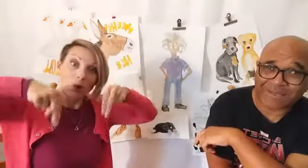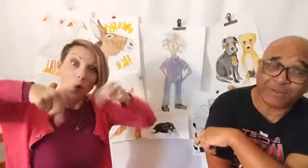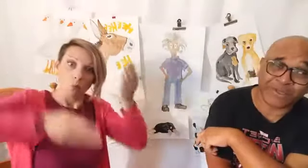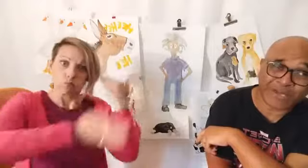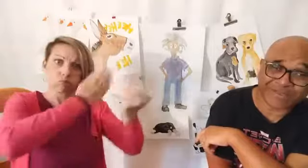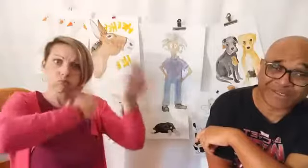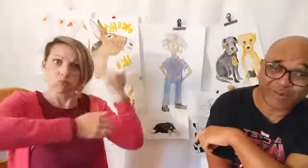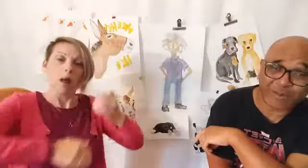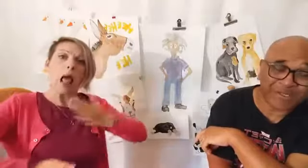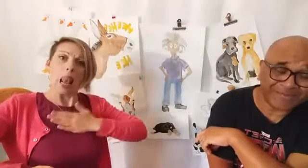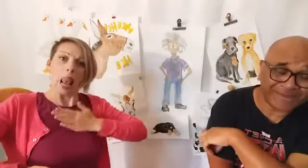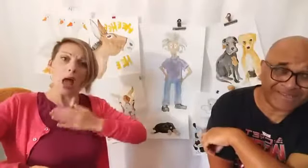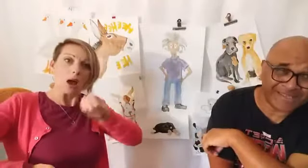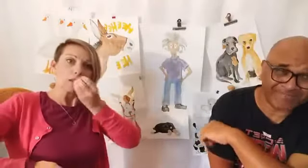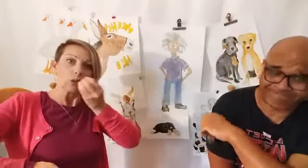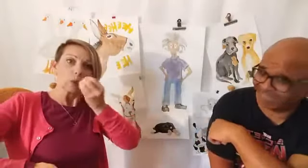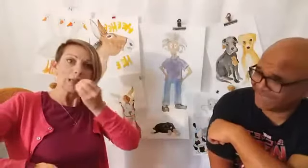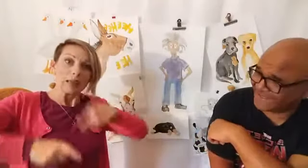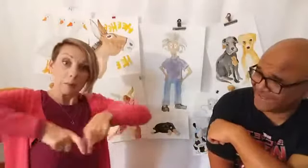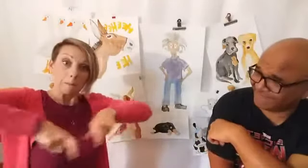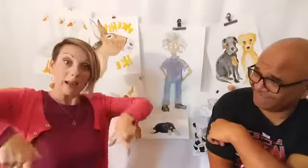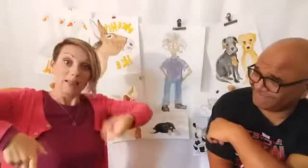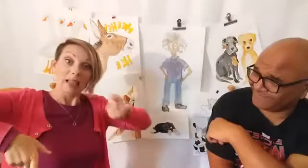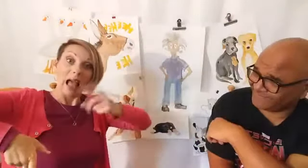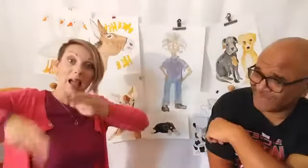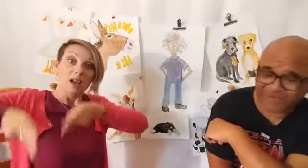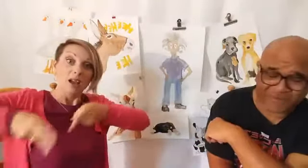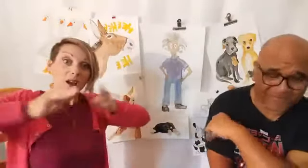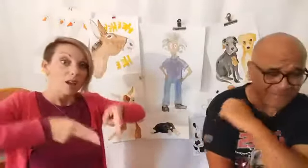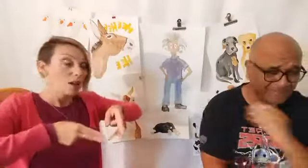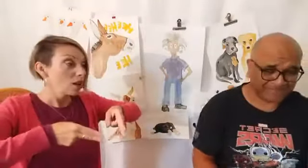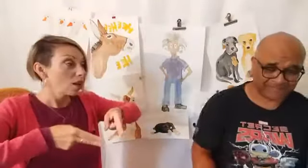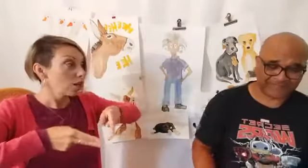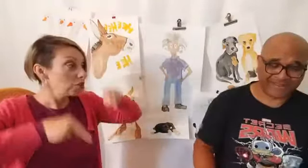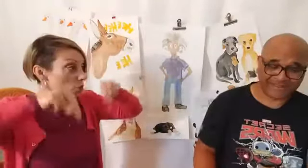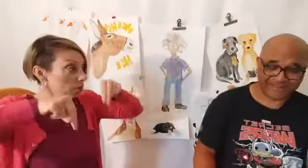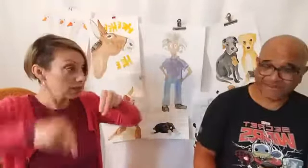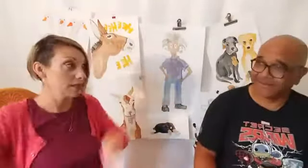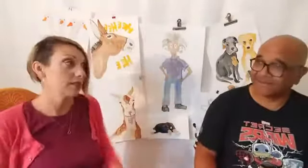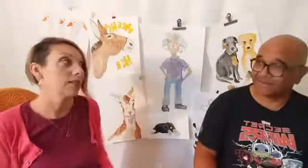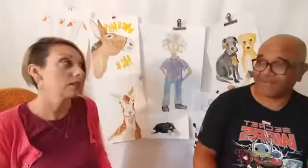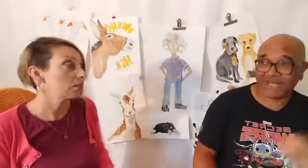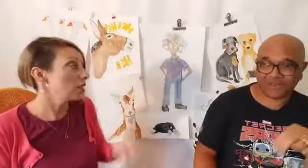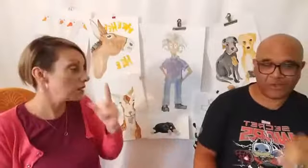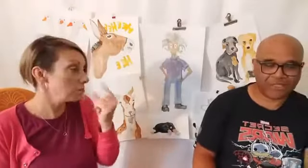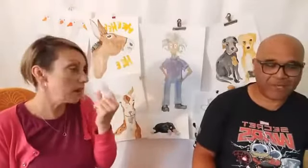and trousers from the washing basket. So, just to rip them up. A dog did?